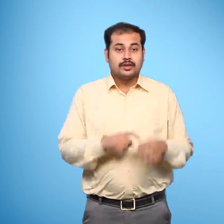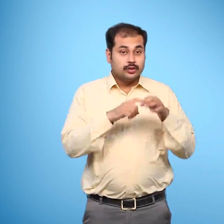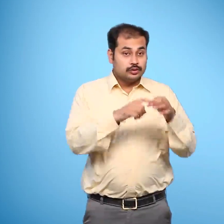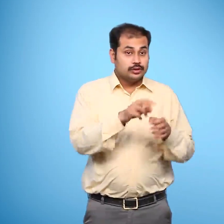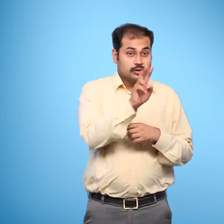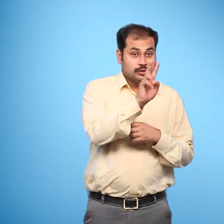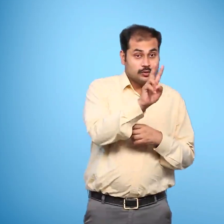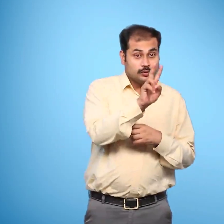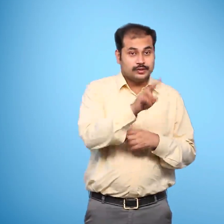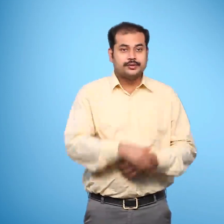Question 2.